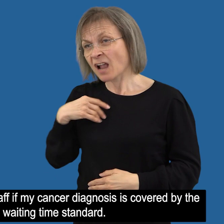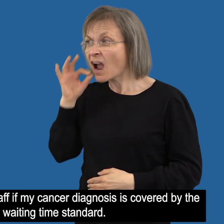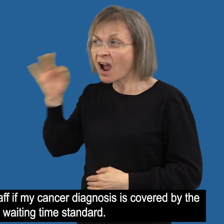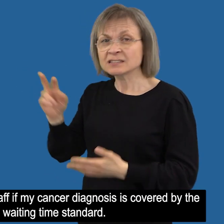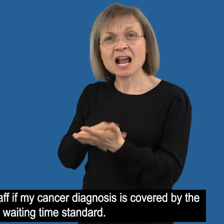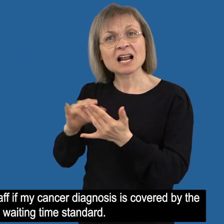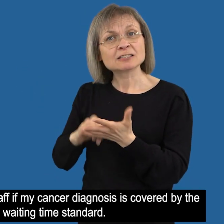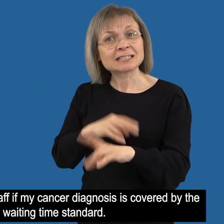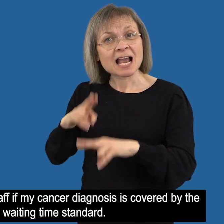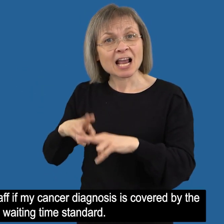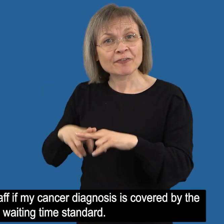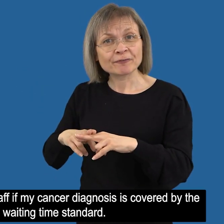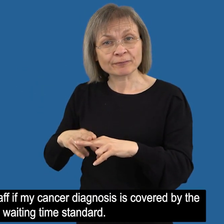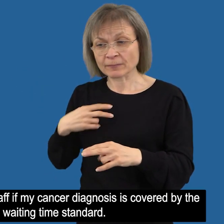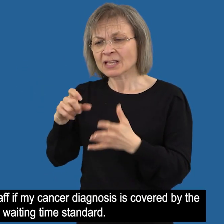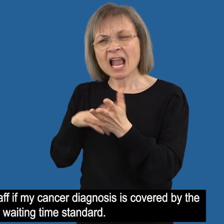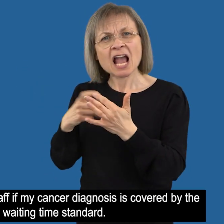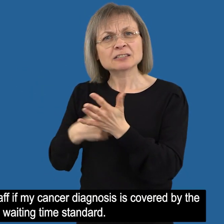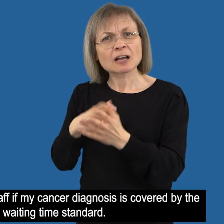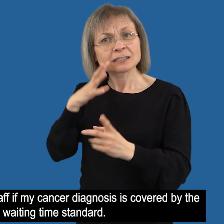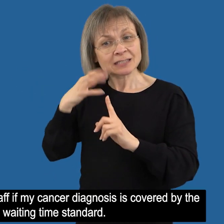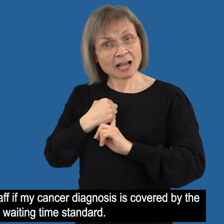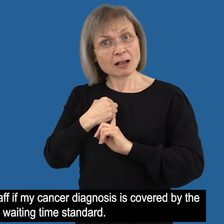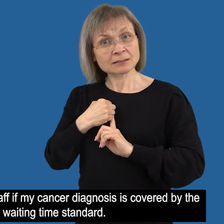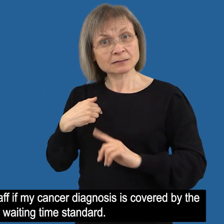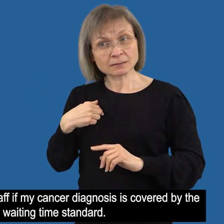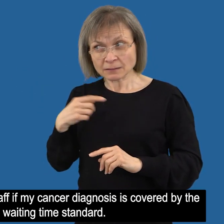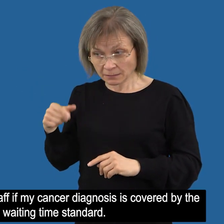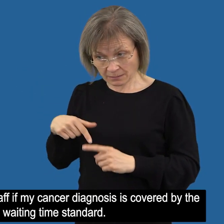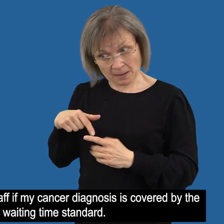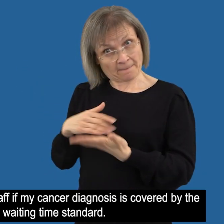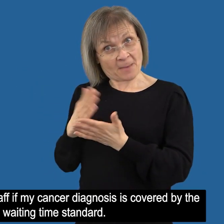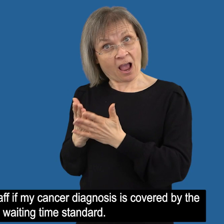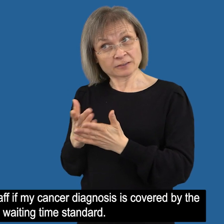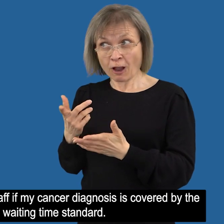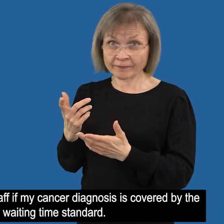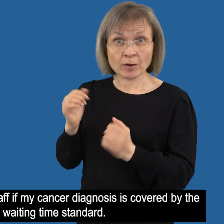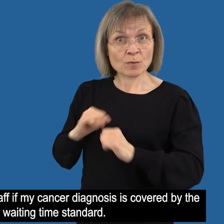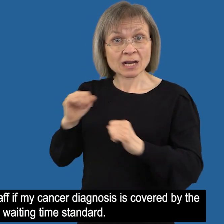I can ask NHS staff if my cancer diagnosis is covered by the waiting time standard.